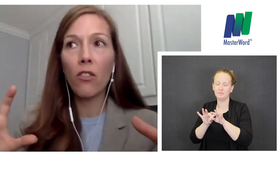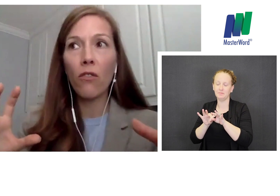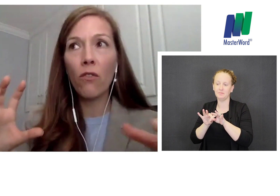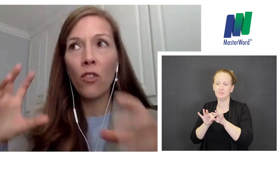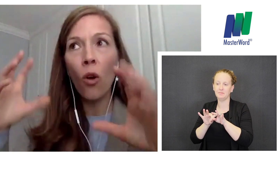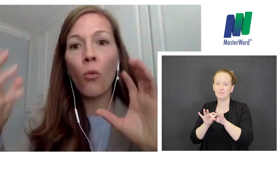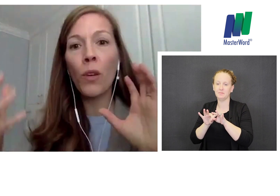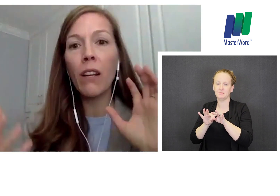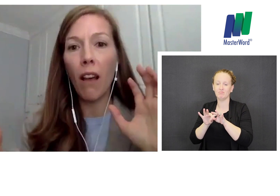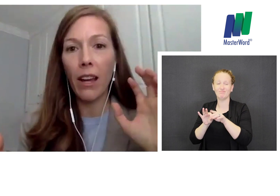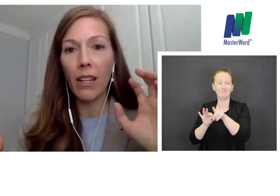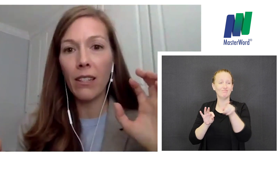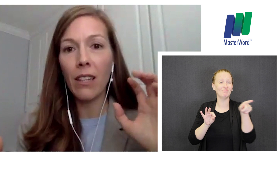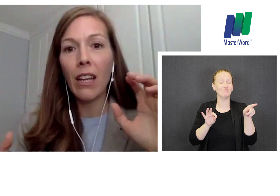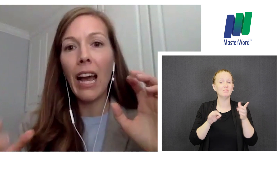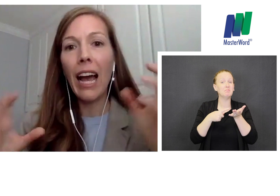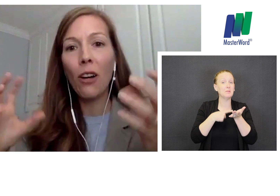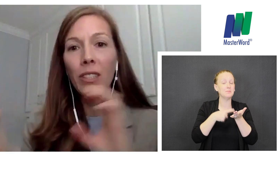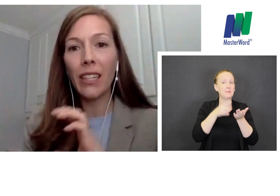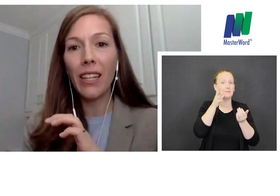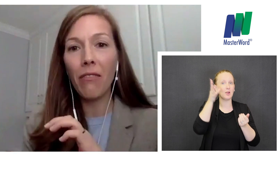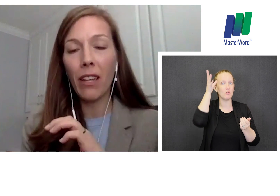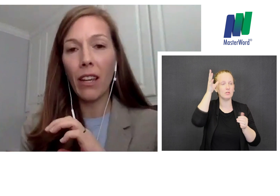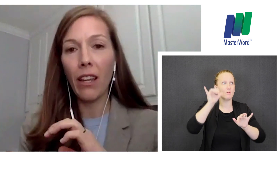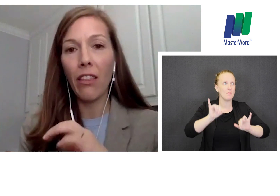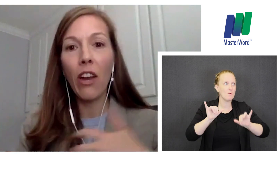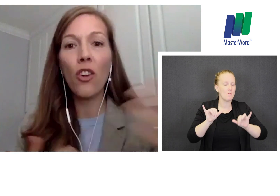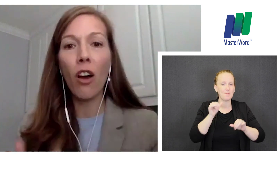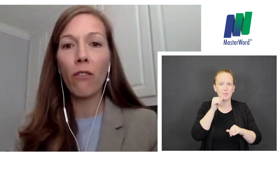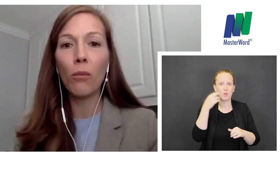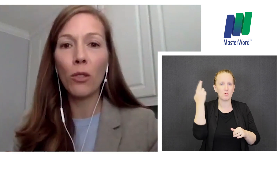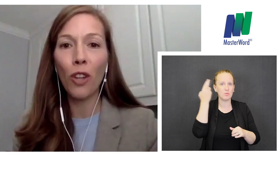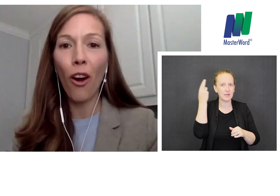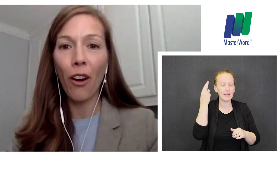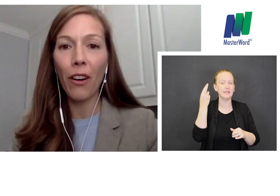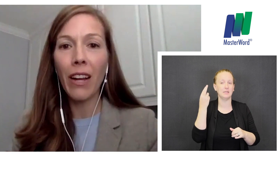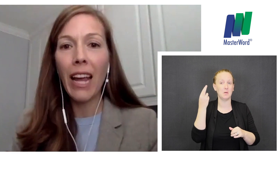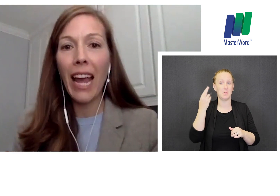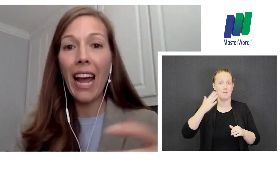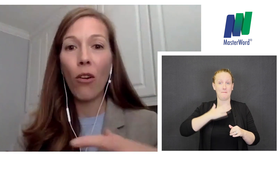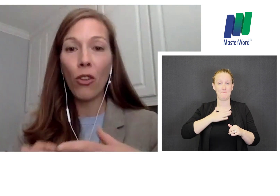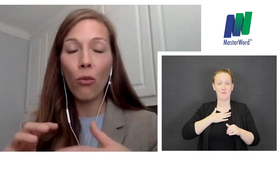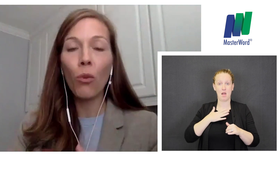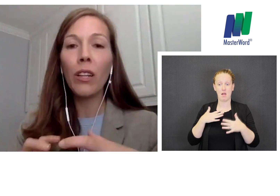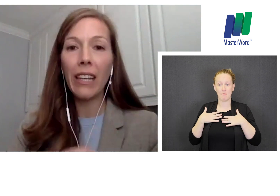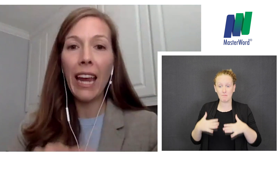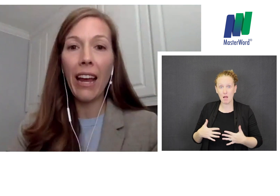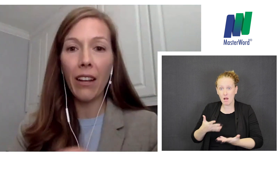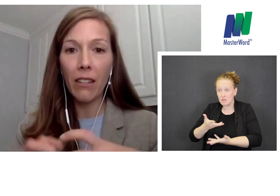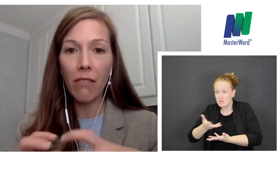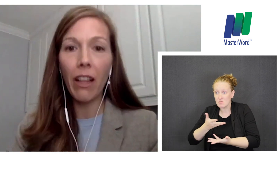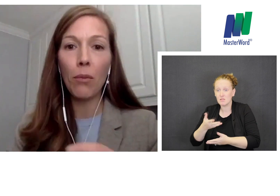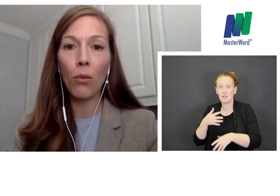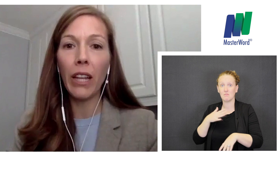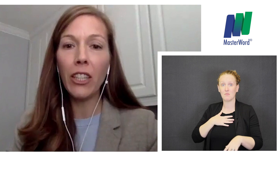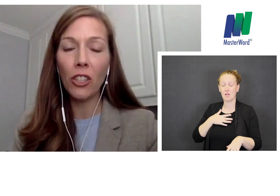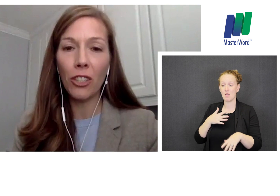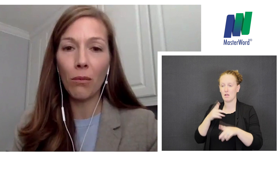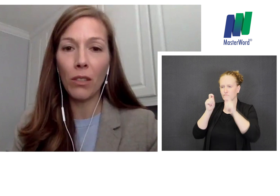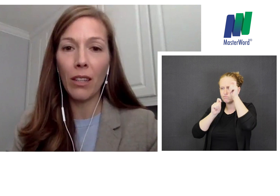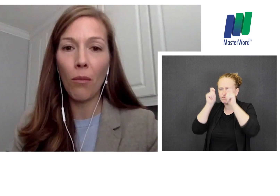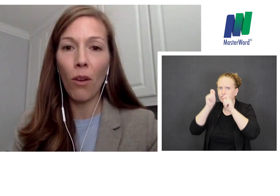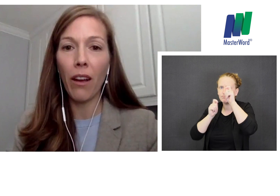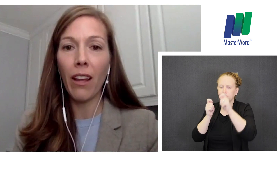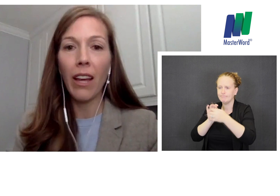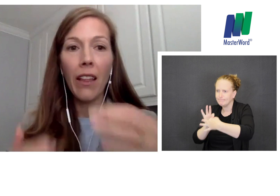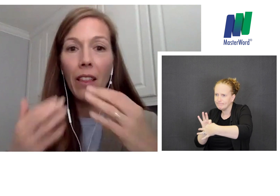parents don't realize how significant their nonverbals are, and how you really can develop a relationship